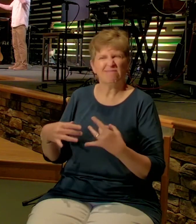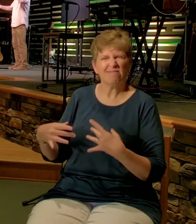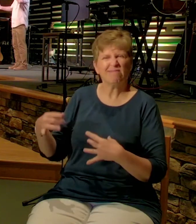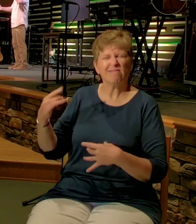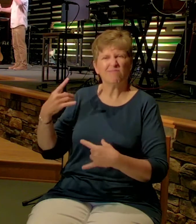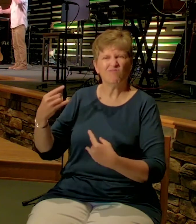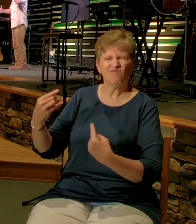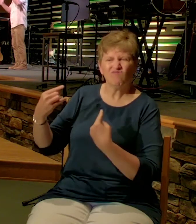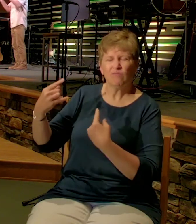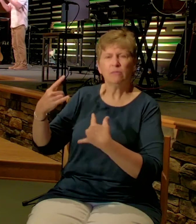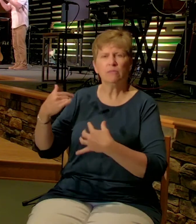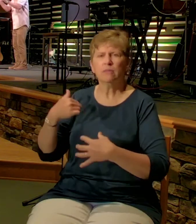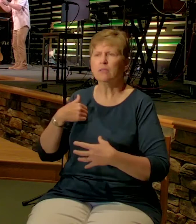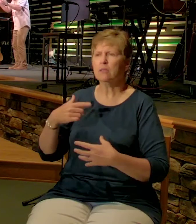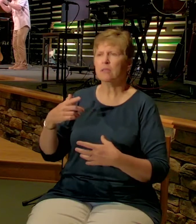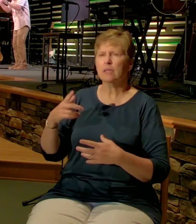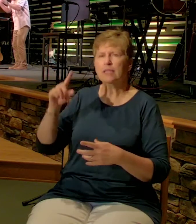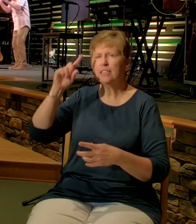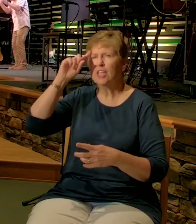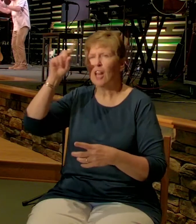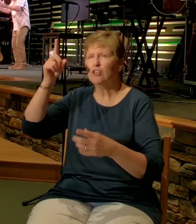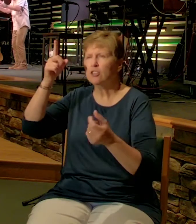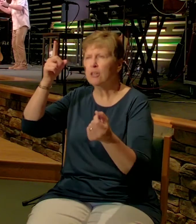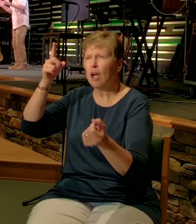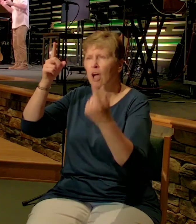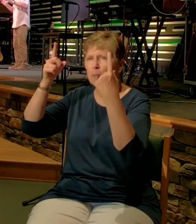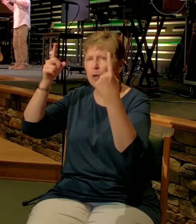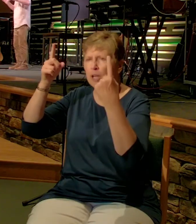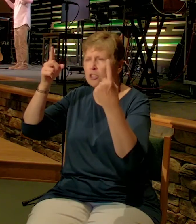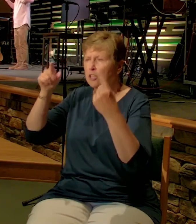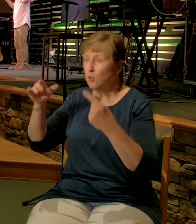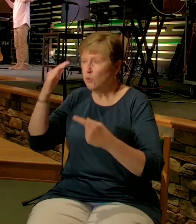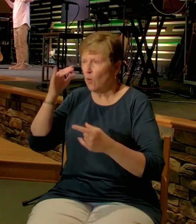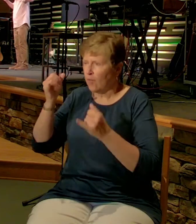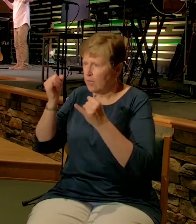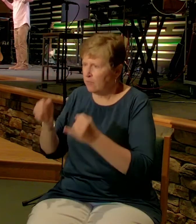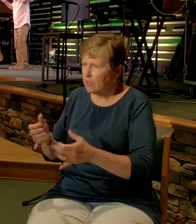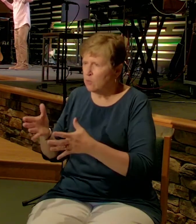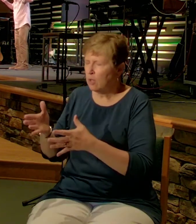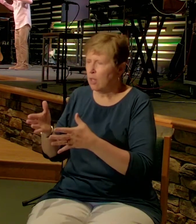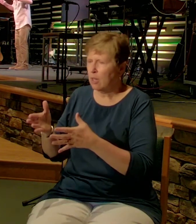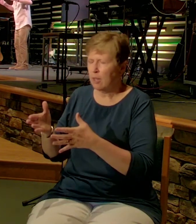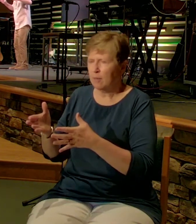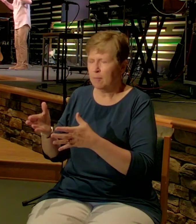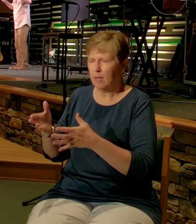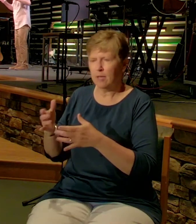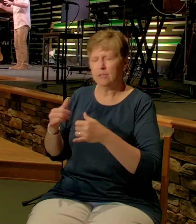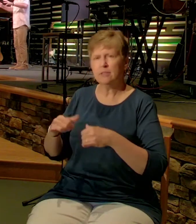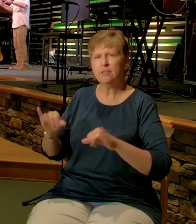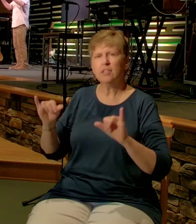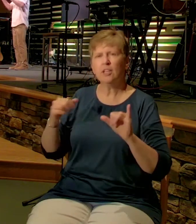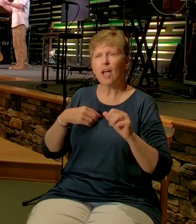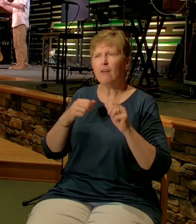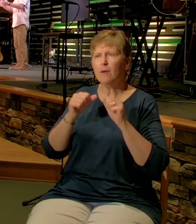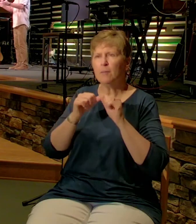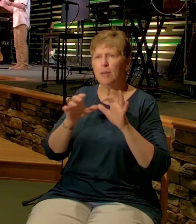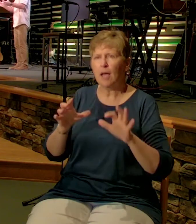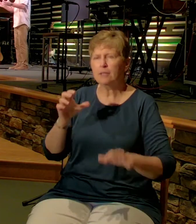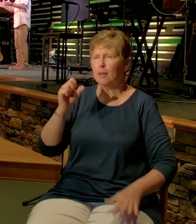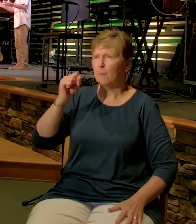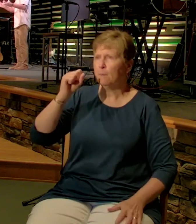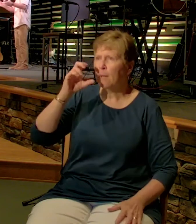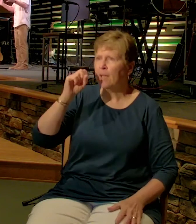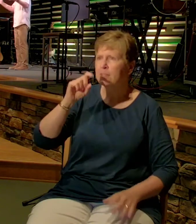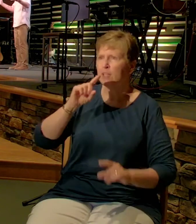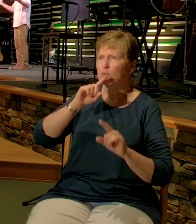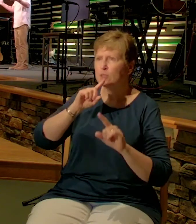It's intelligent comprehension. You know that about the individual. And yet there is this blessed and amazing response that, quite